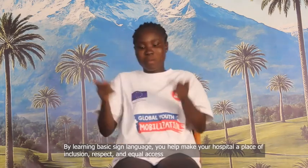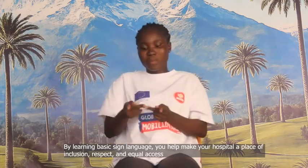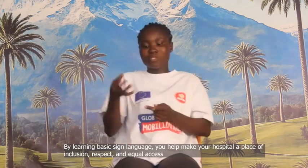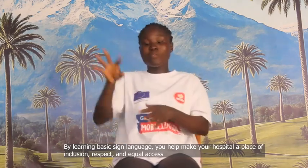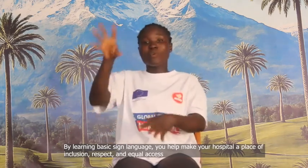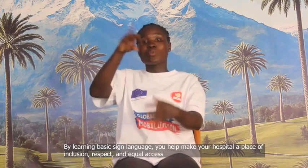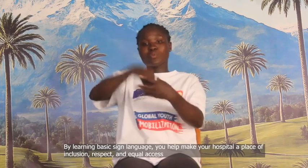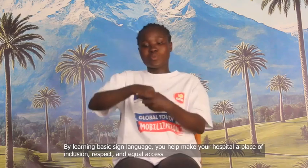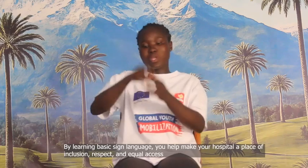and equal access.